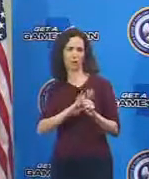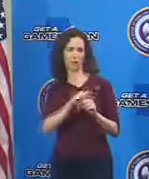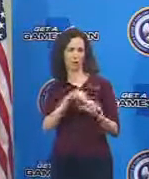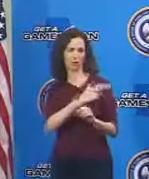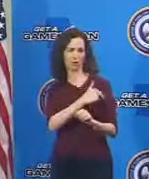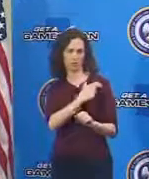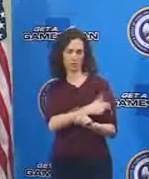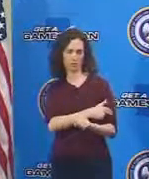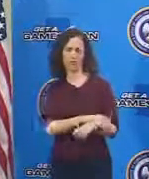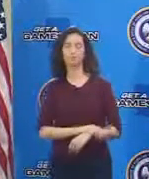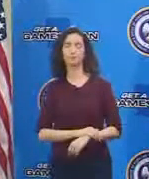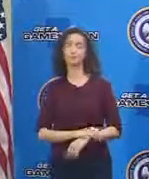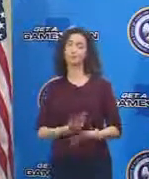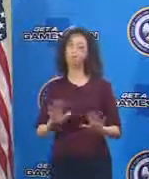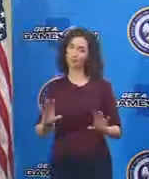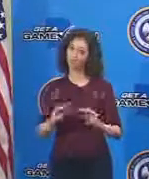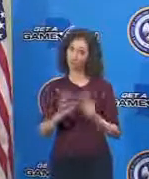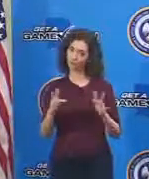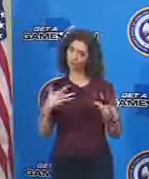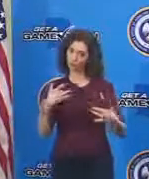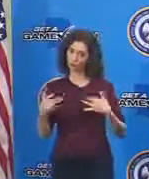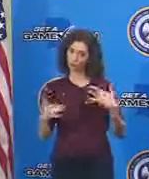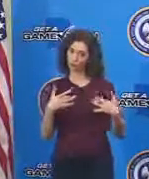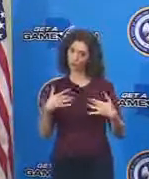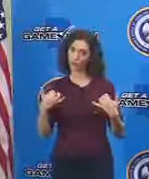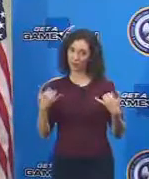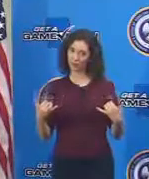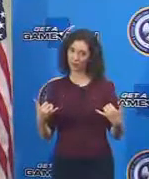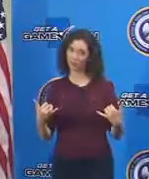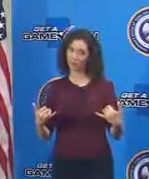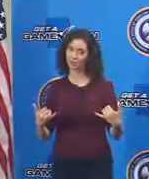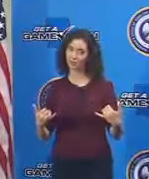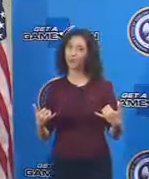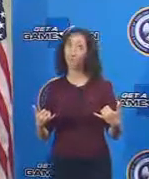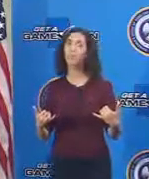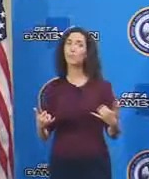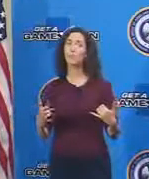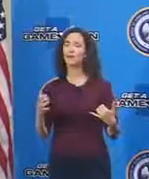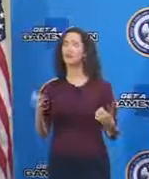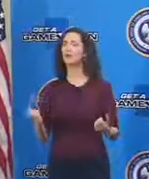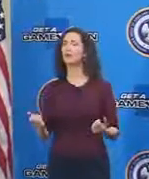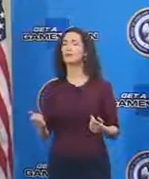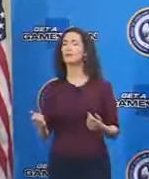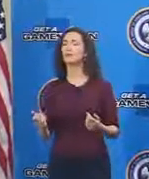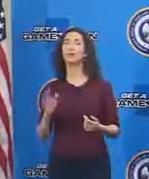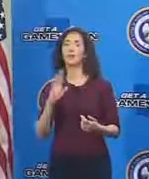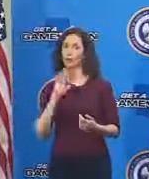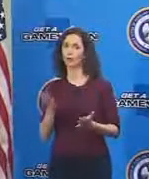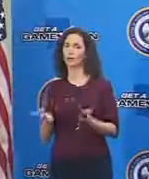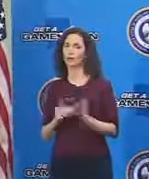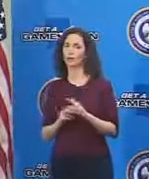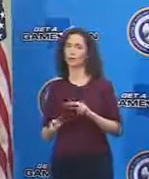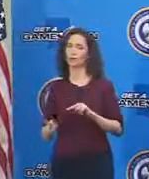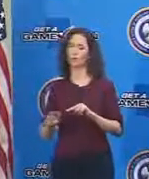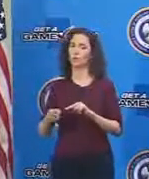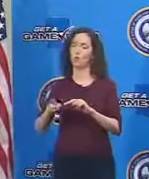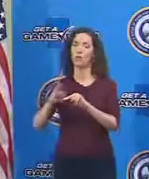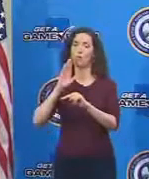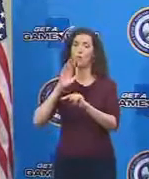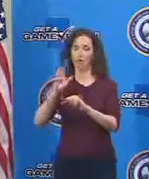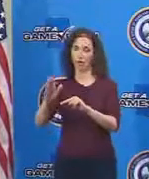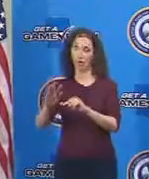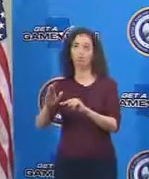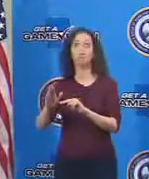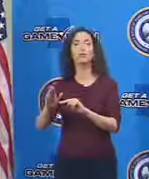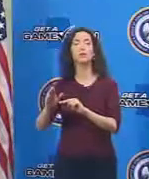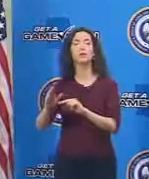Obviously, the concern is that that number will continue to, will again go up if in fact transmission